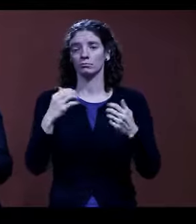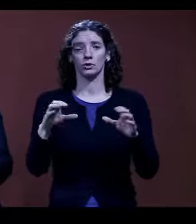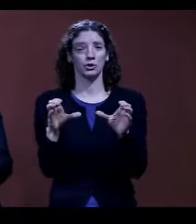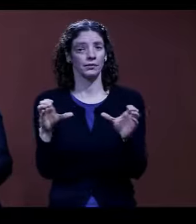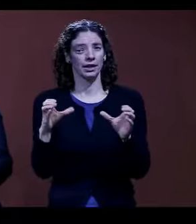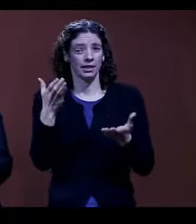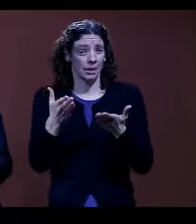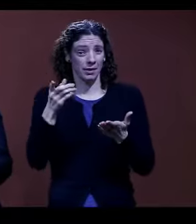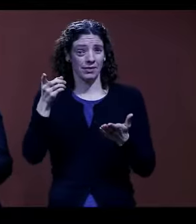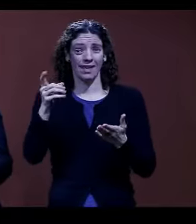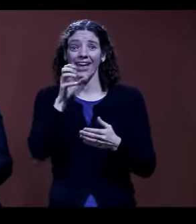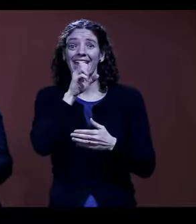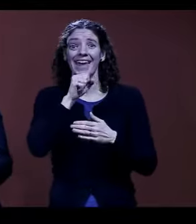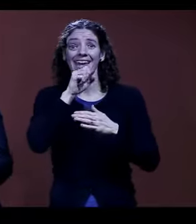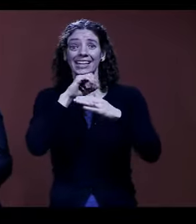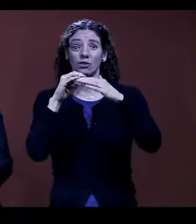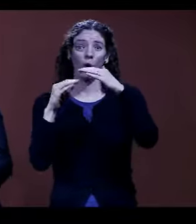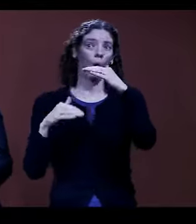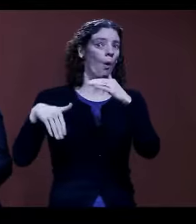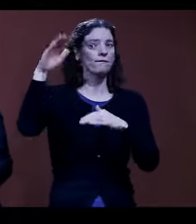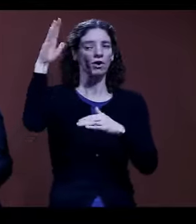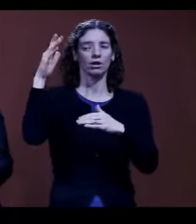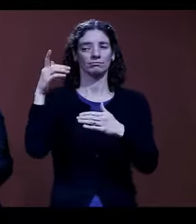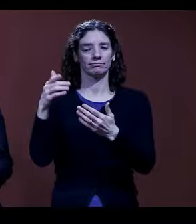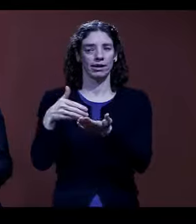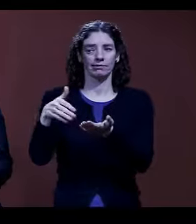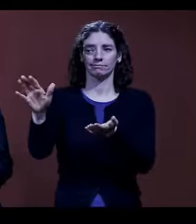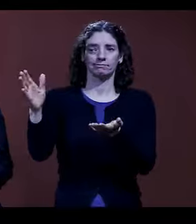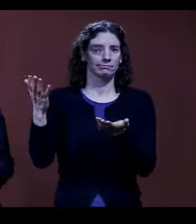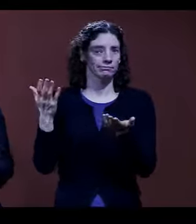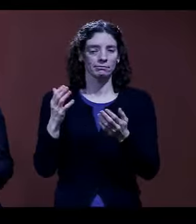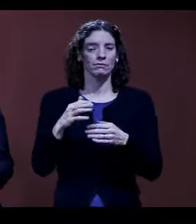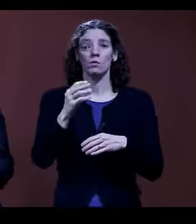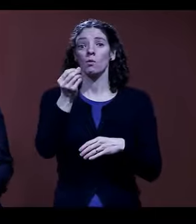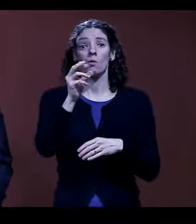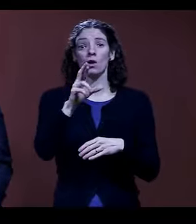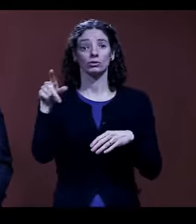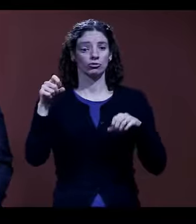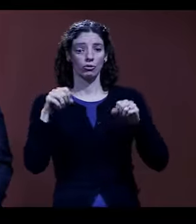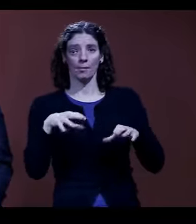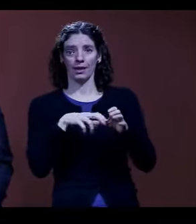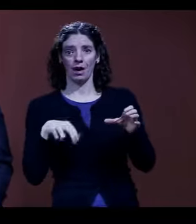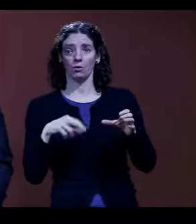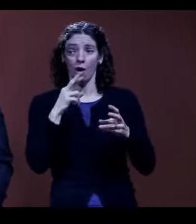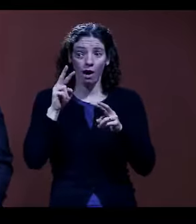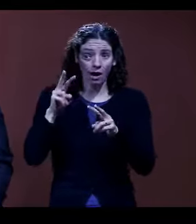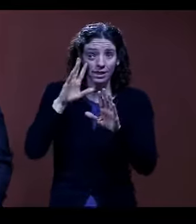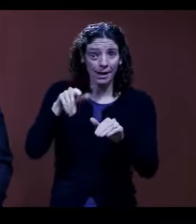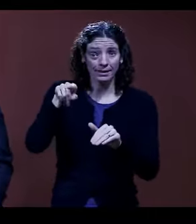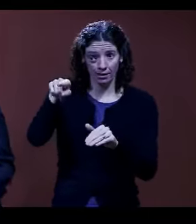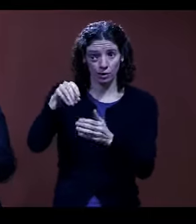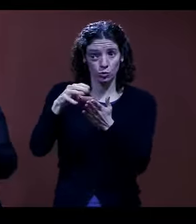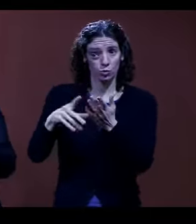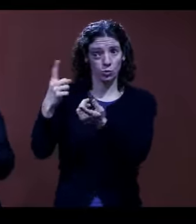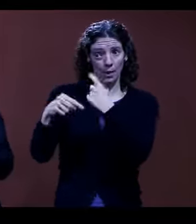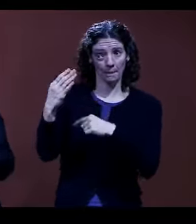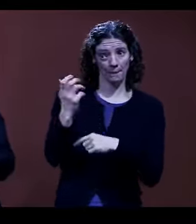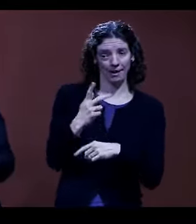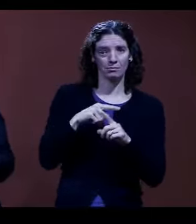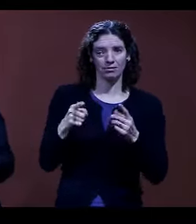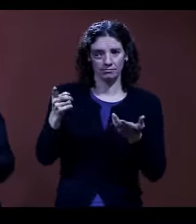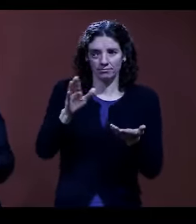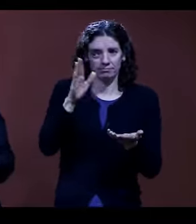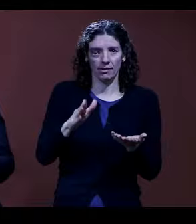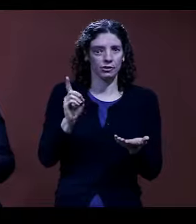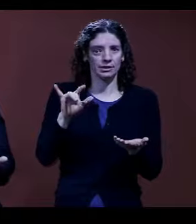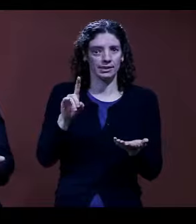may have aged out or dropped out or were expected to return but did not. And so the state is state-defined